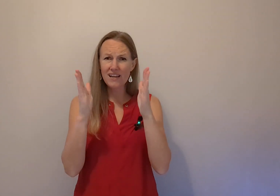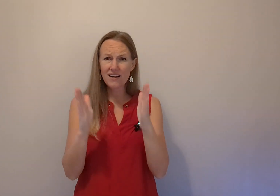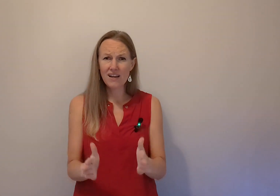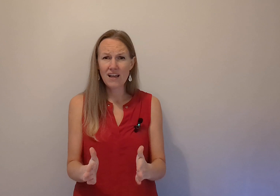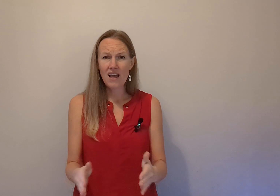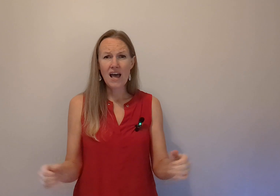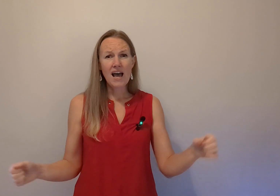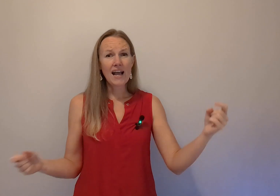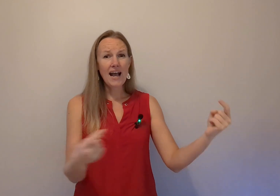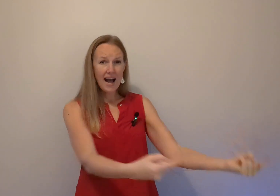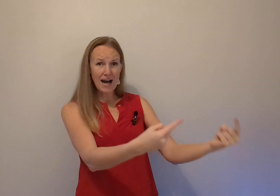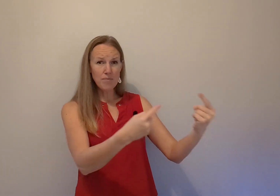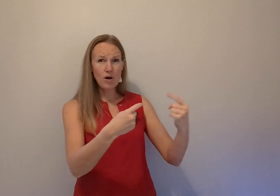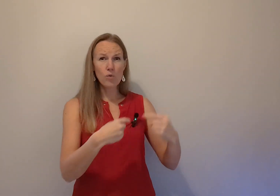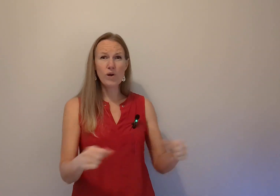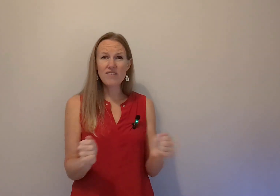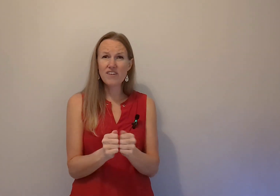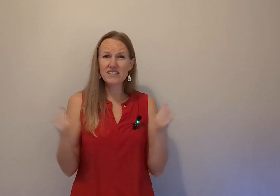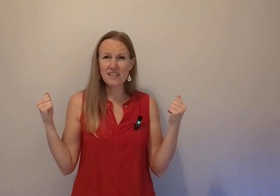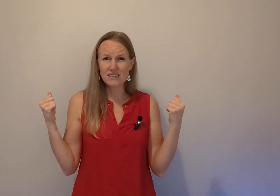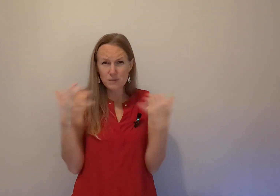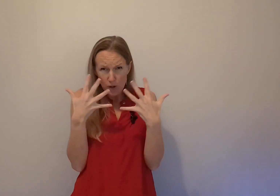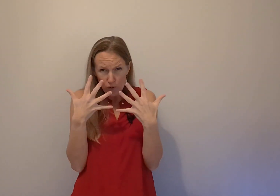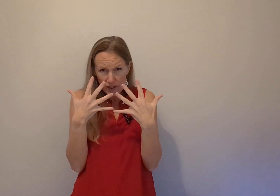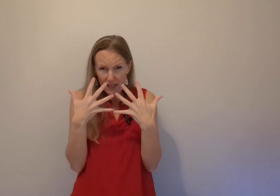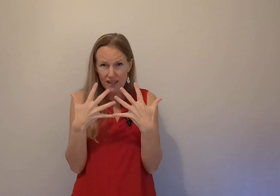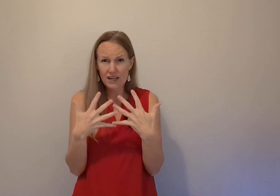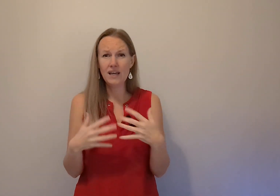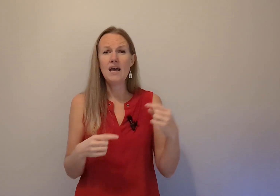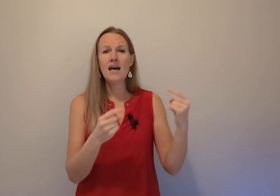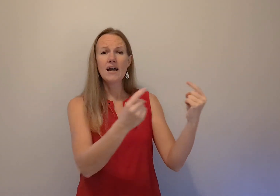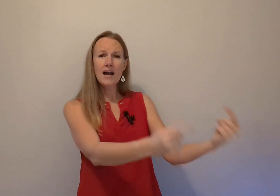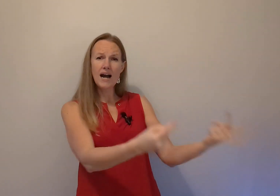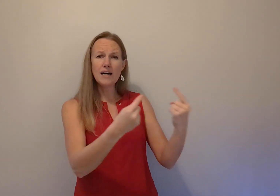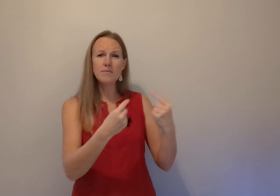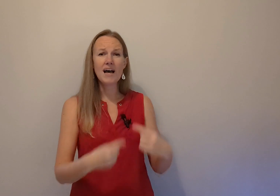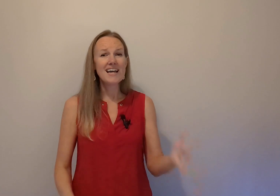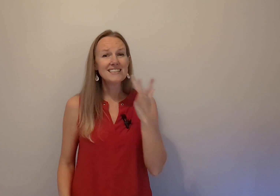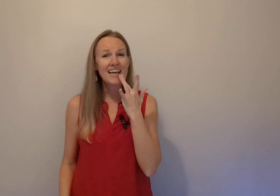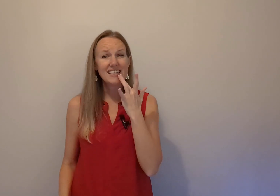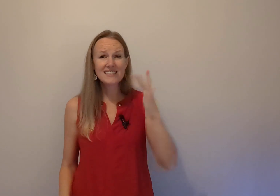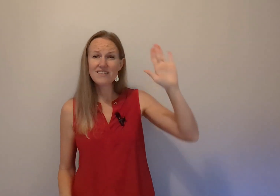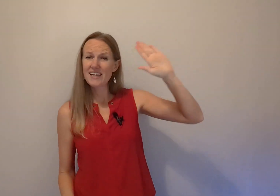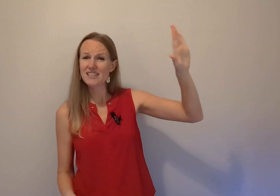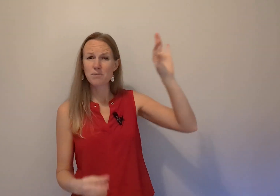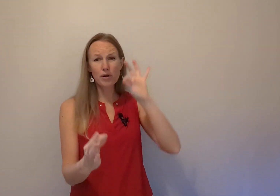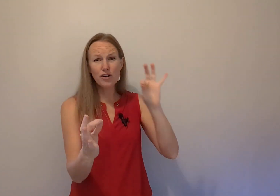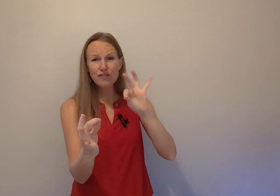broken. Come, with fears unspoken. Come, taste of his